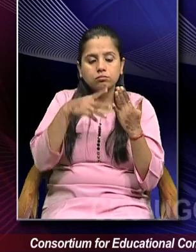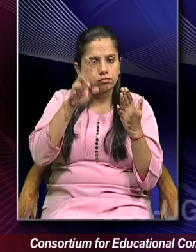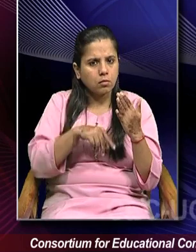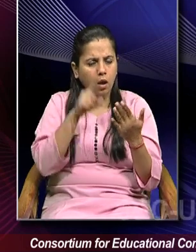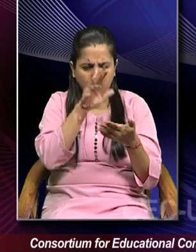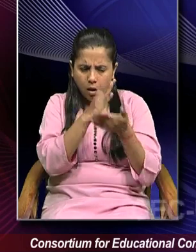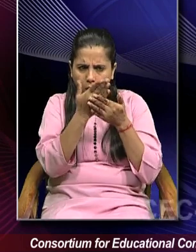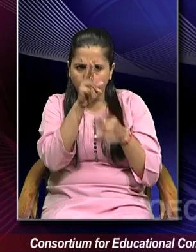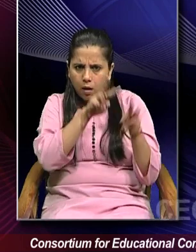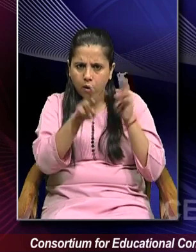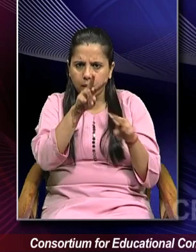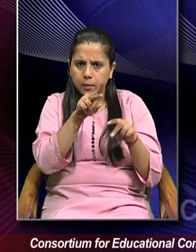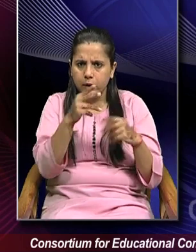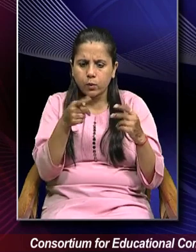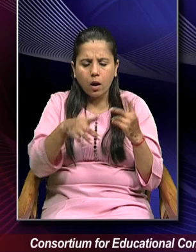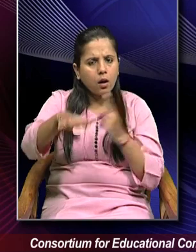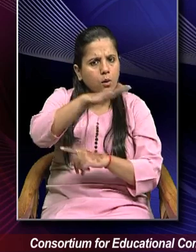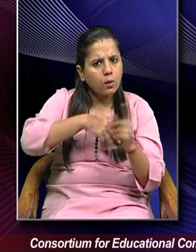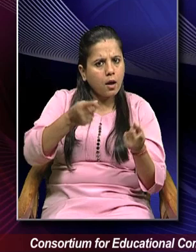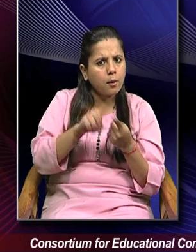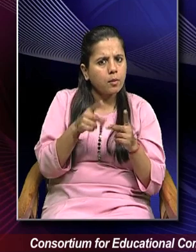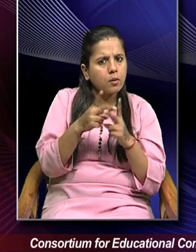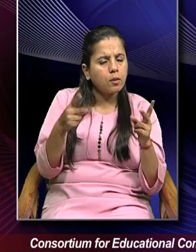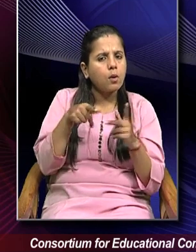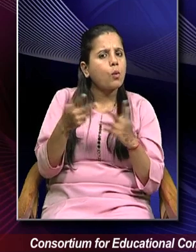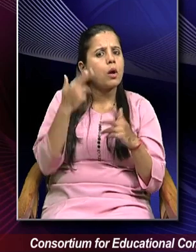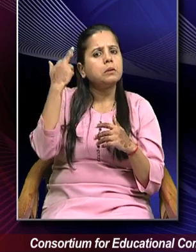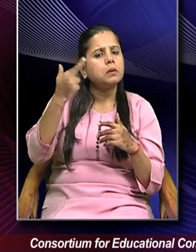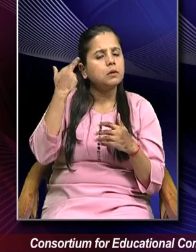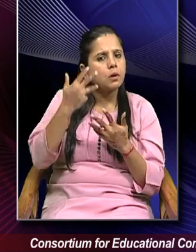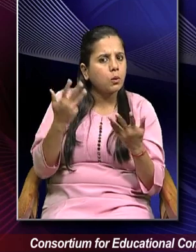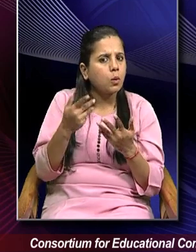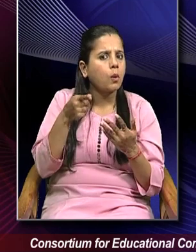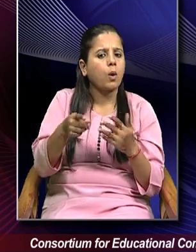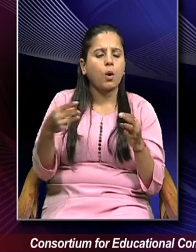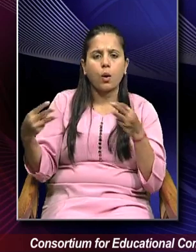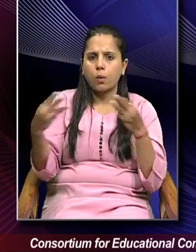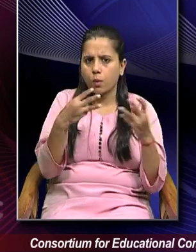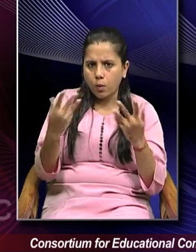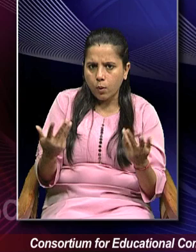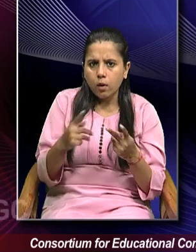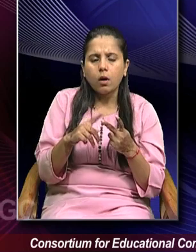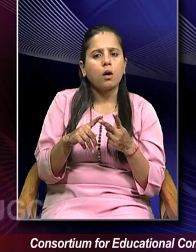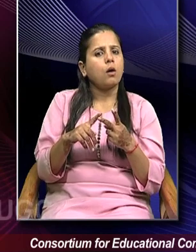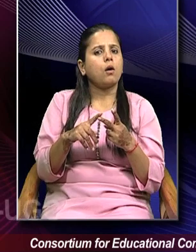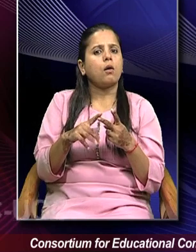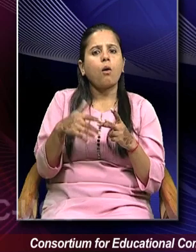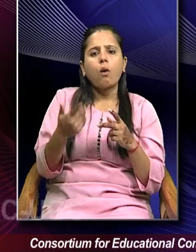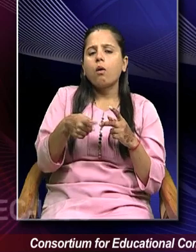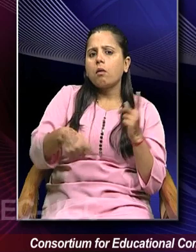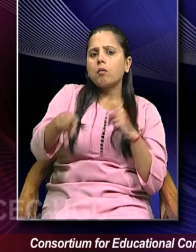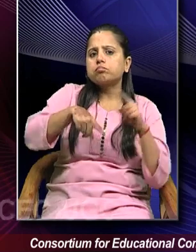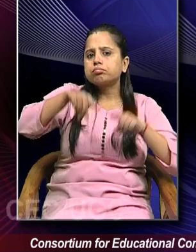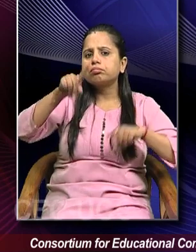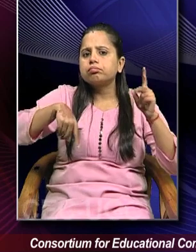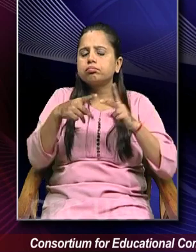interpret the situation in this context, that what were the reasons of the war and how these reasons in varying degrees